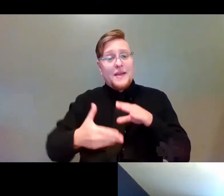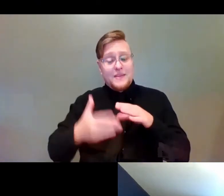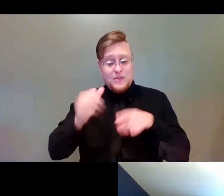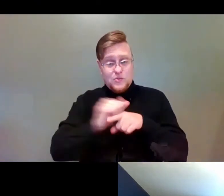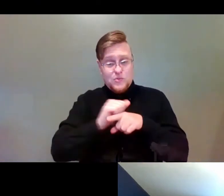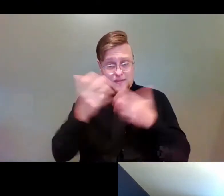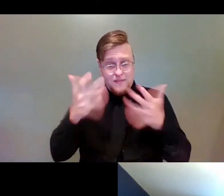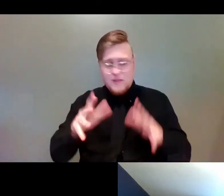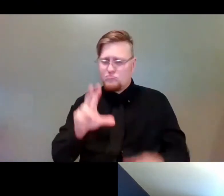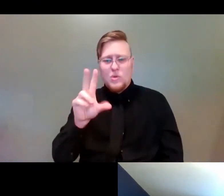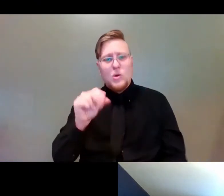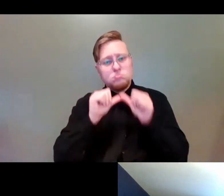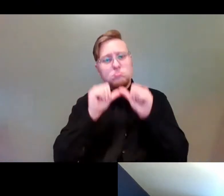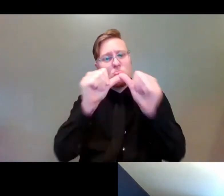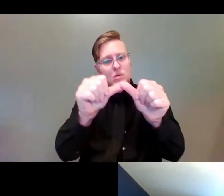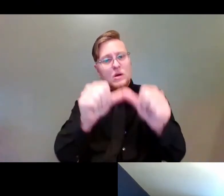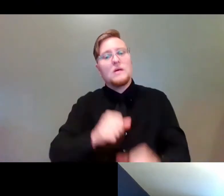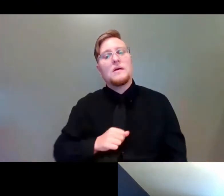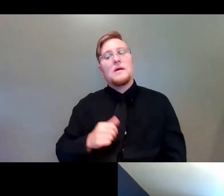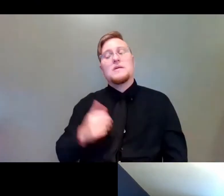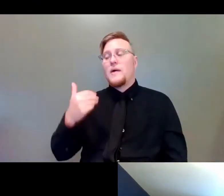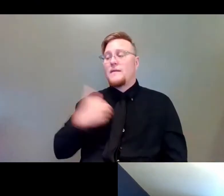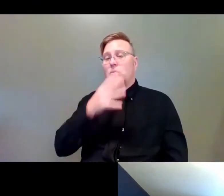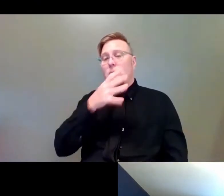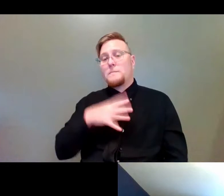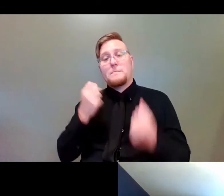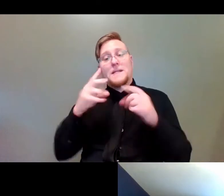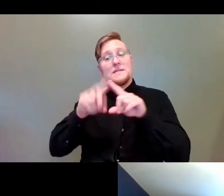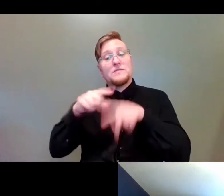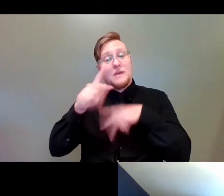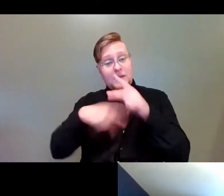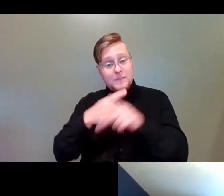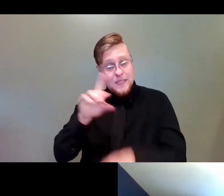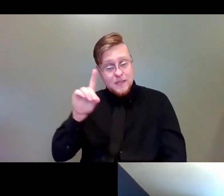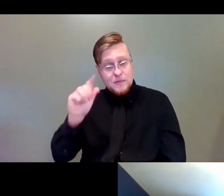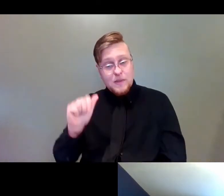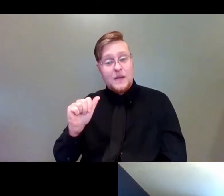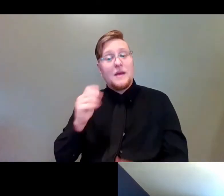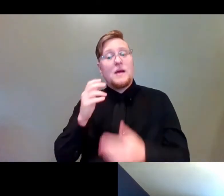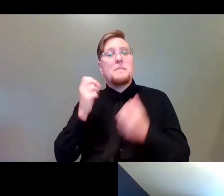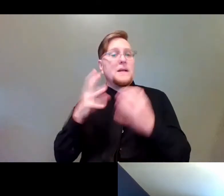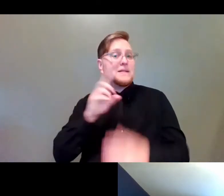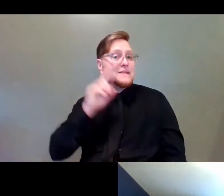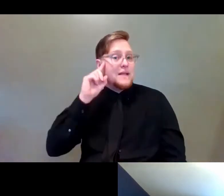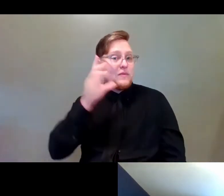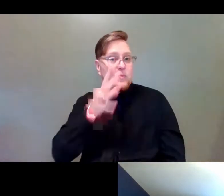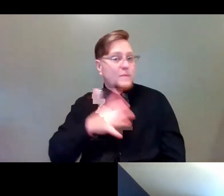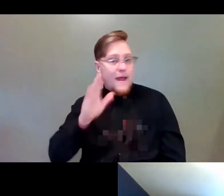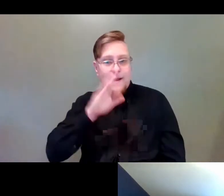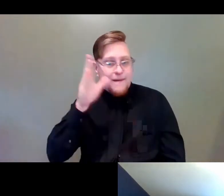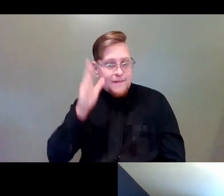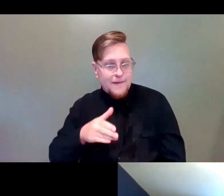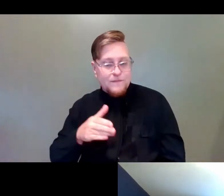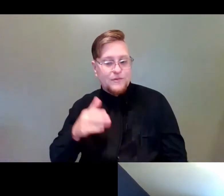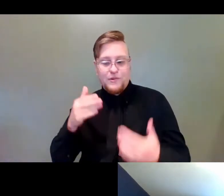that happens is, I say we have women with many different types of disabilities, and a lot of the deaf women have never,